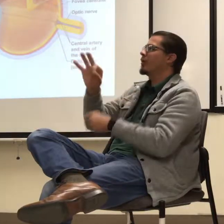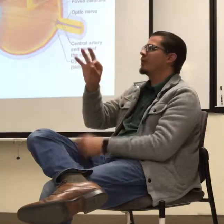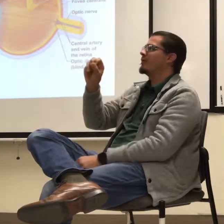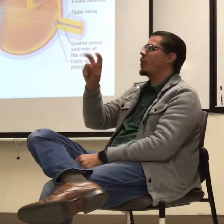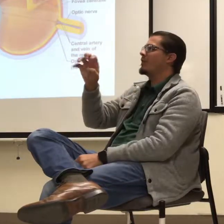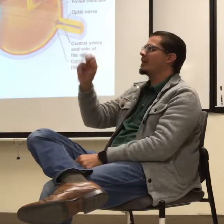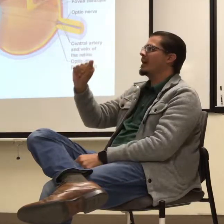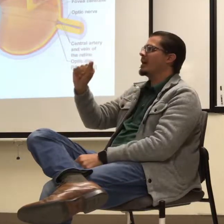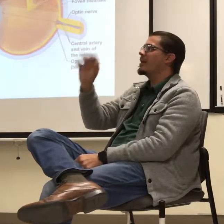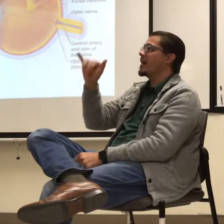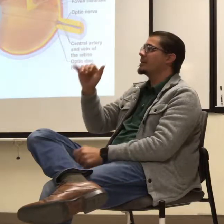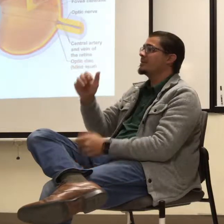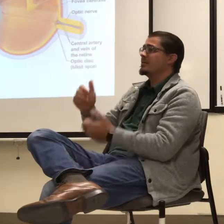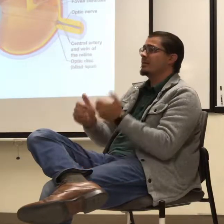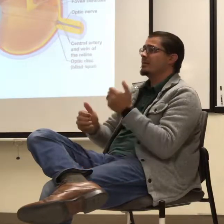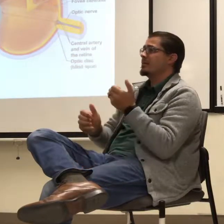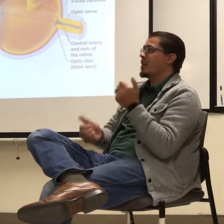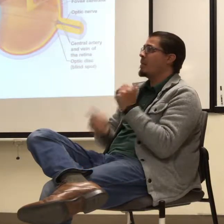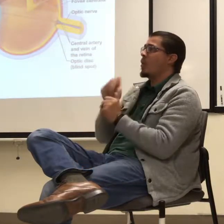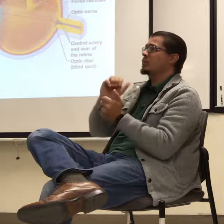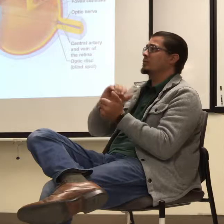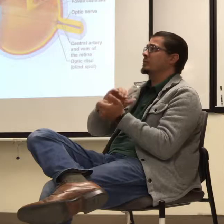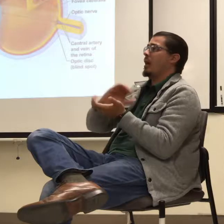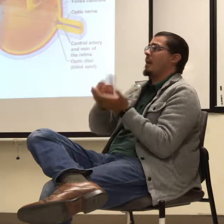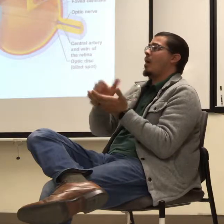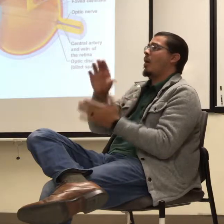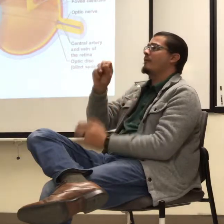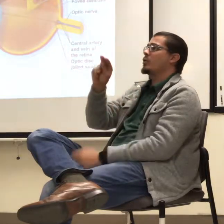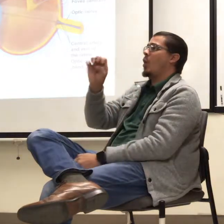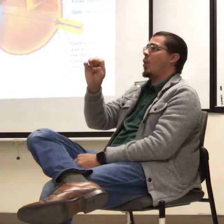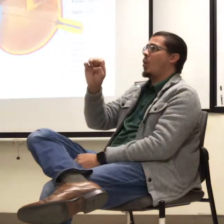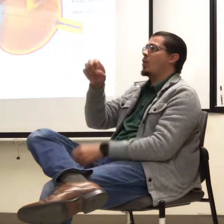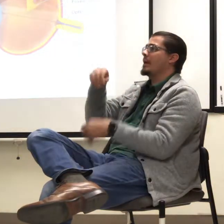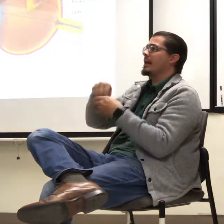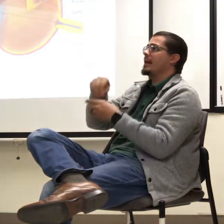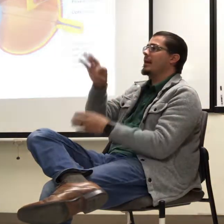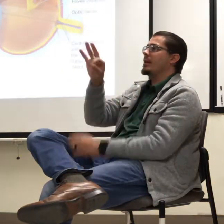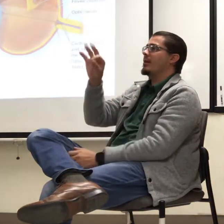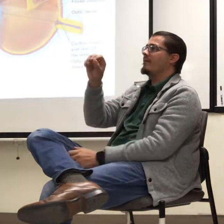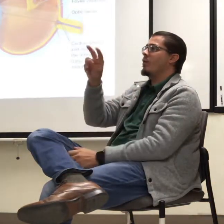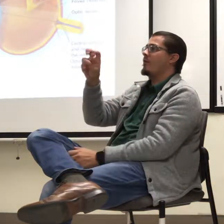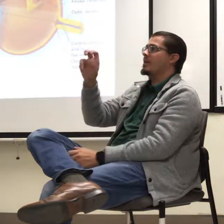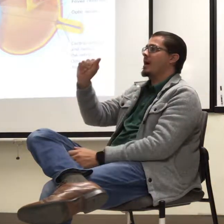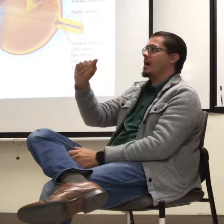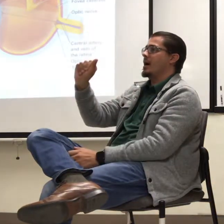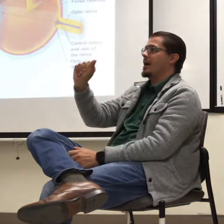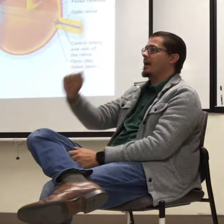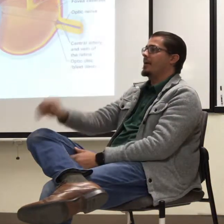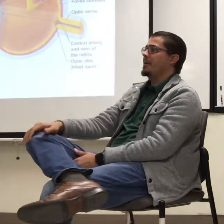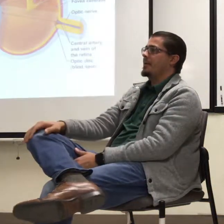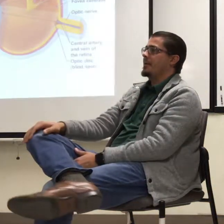You have your highest concentration of cones in the fovea.